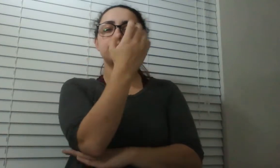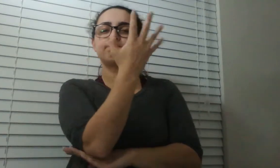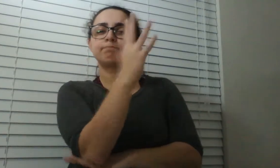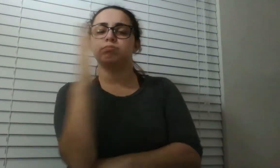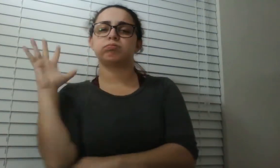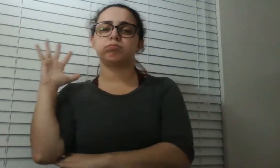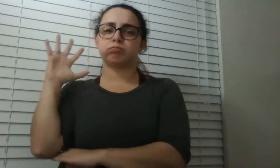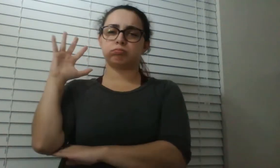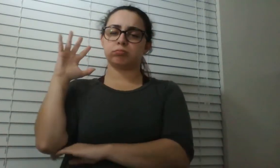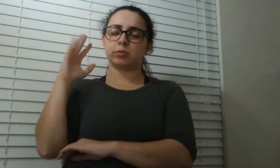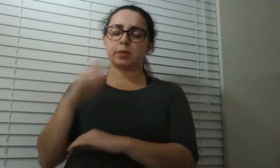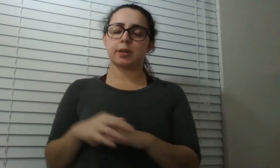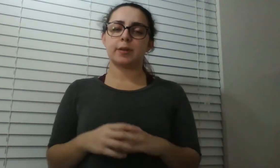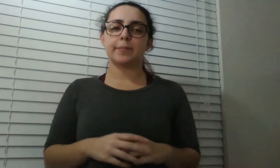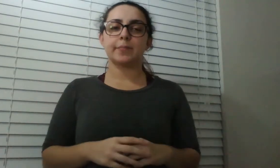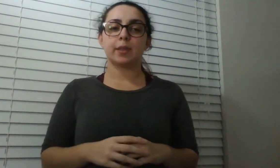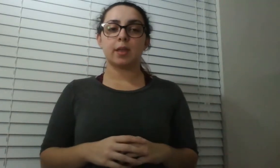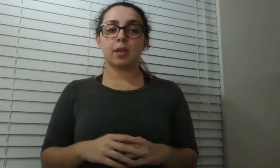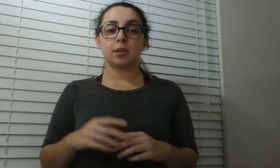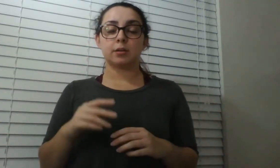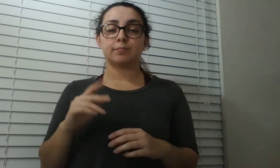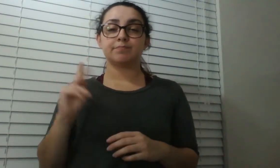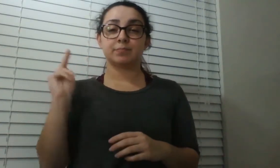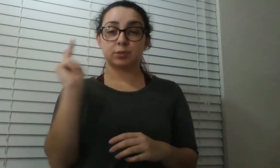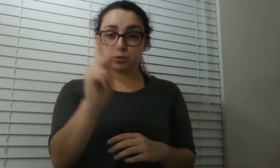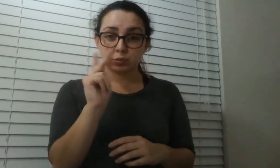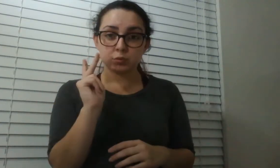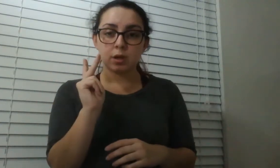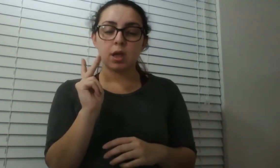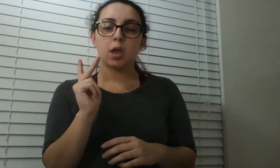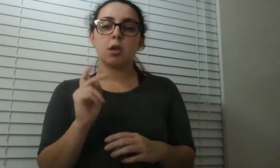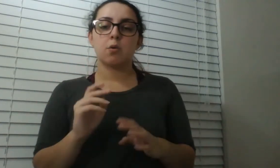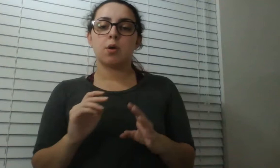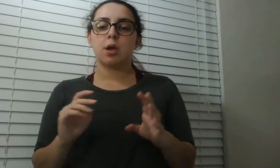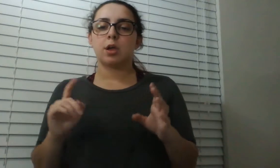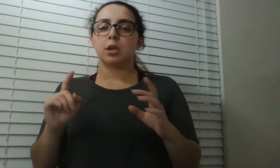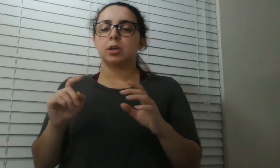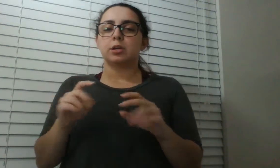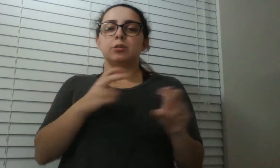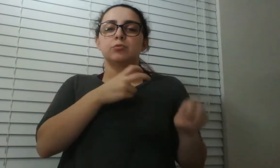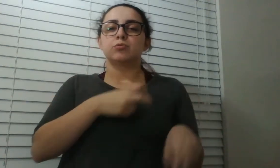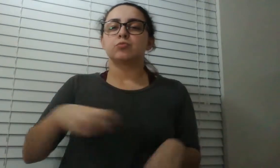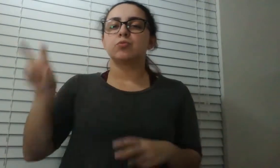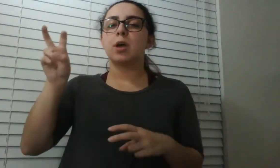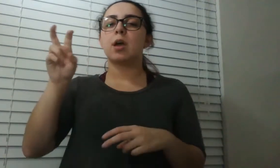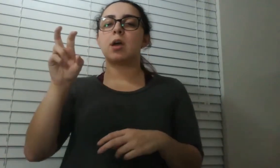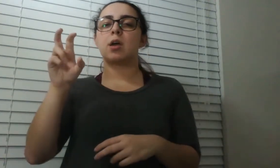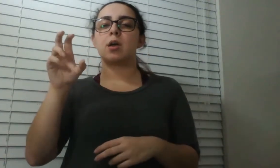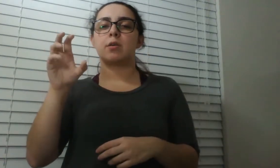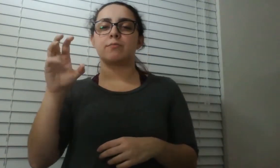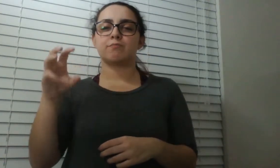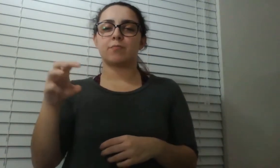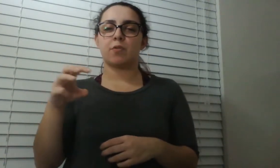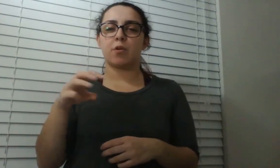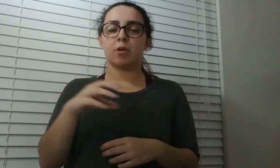trips together out into the wilderness of Colorado or Utah. No maps, no GPS. No trails.